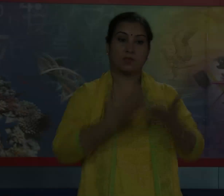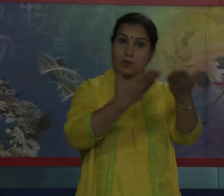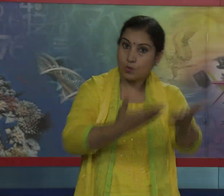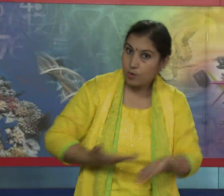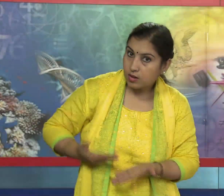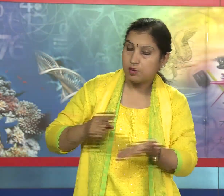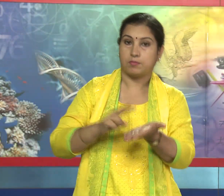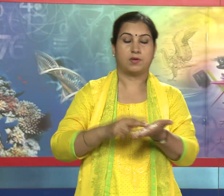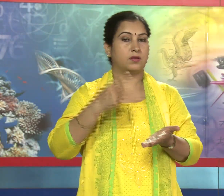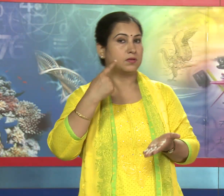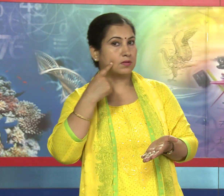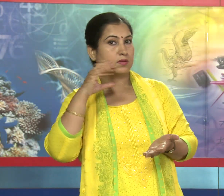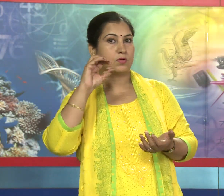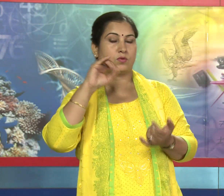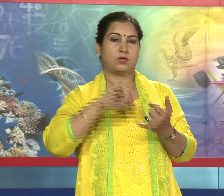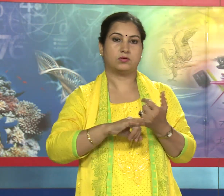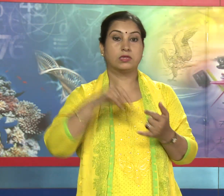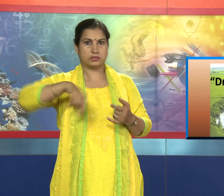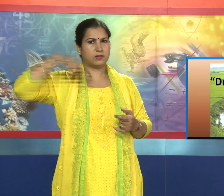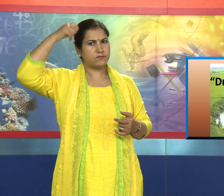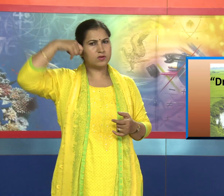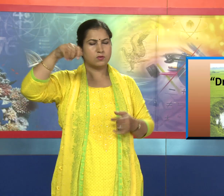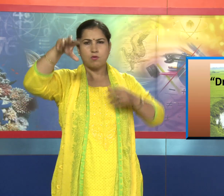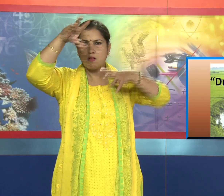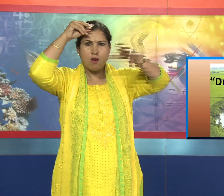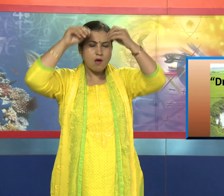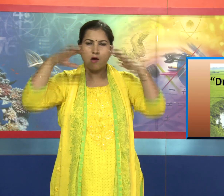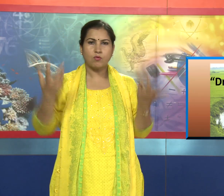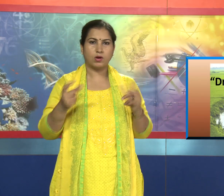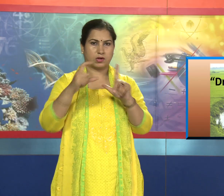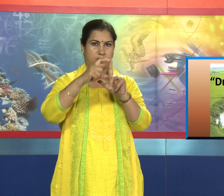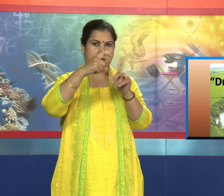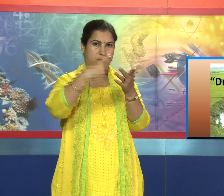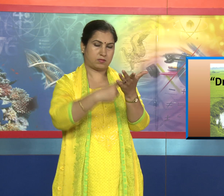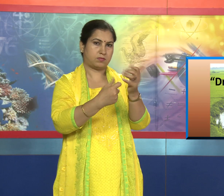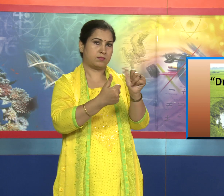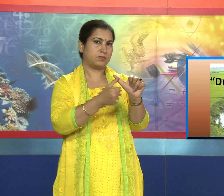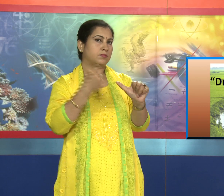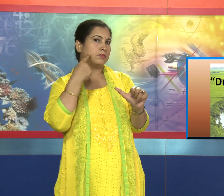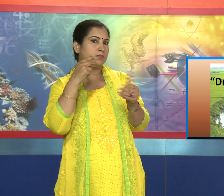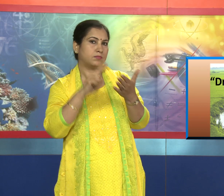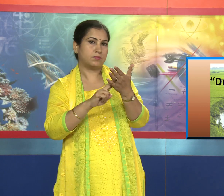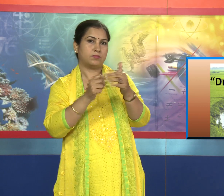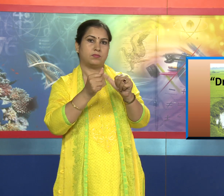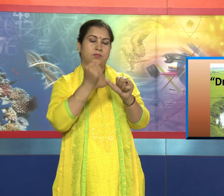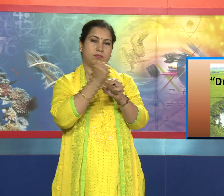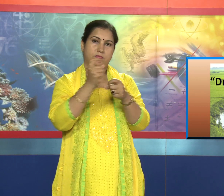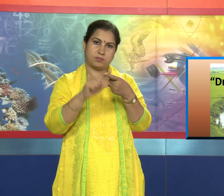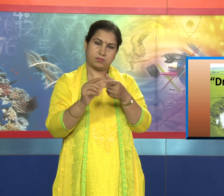Welcome to NIOS. In this video, we are going to learn about drainage